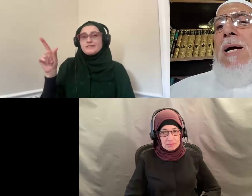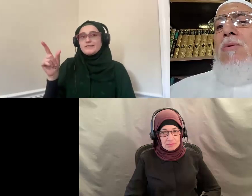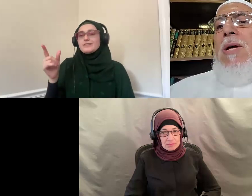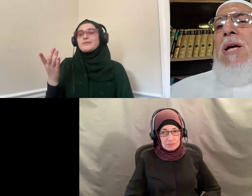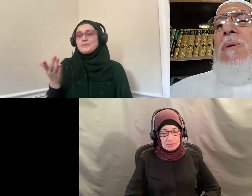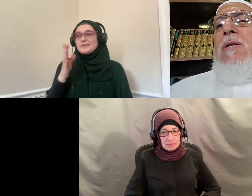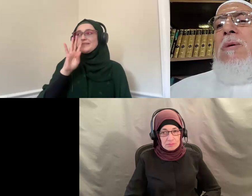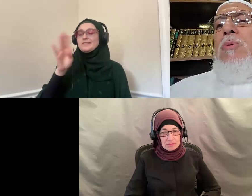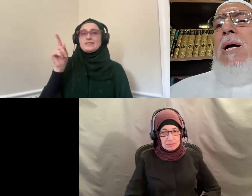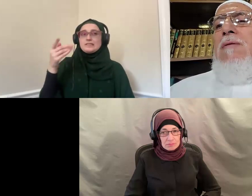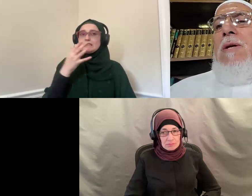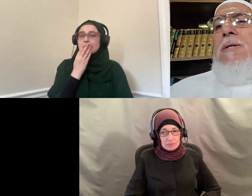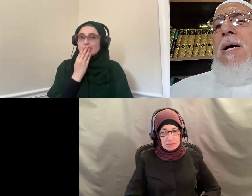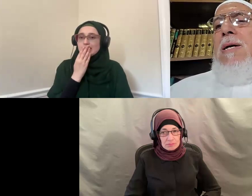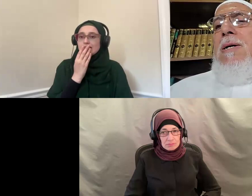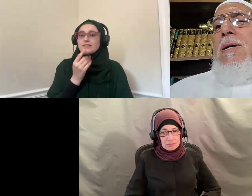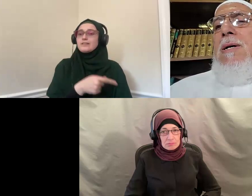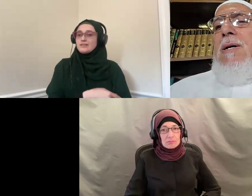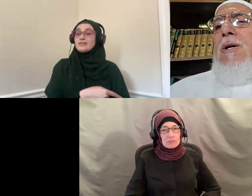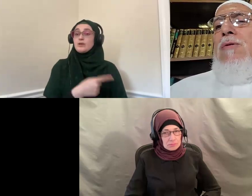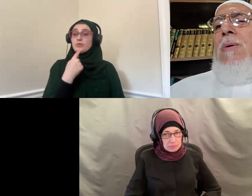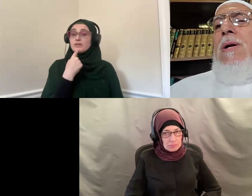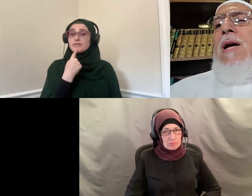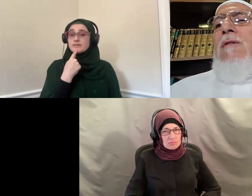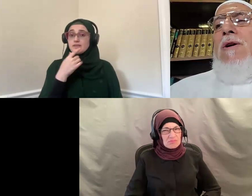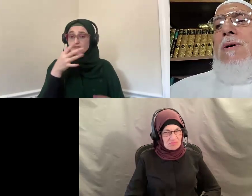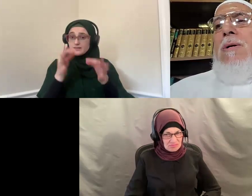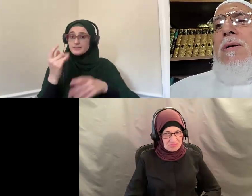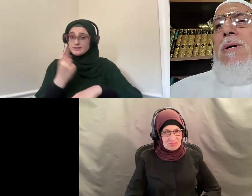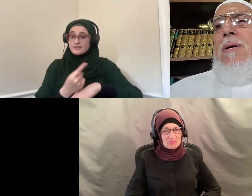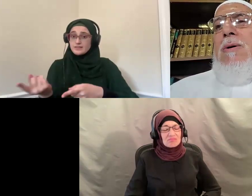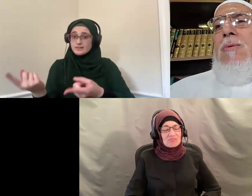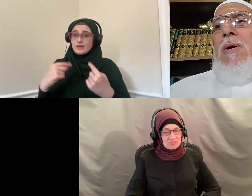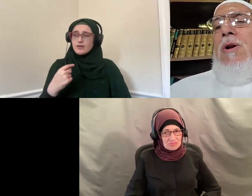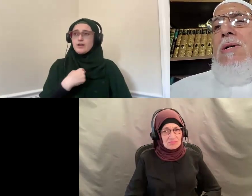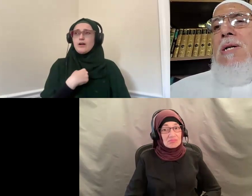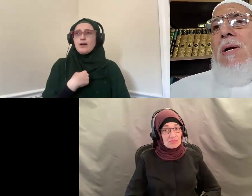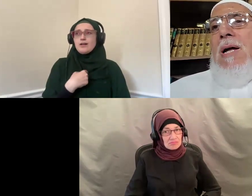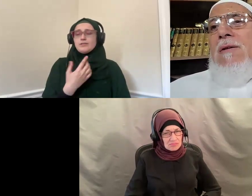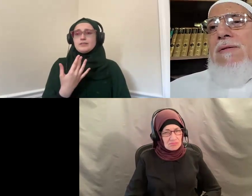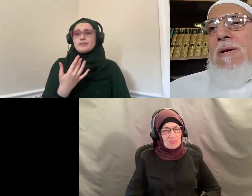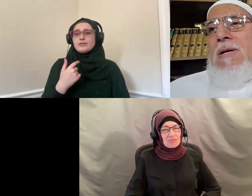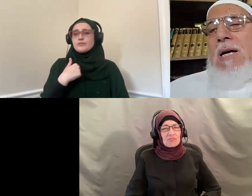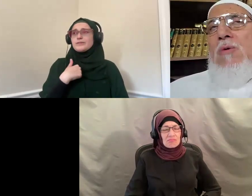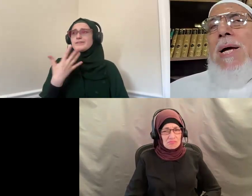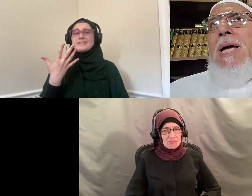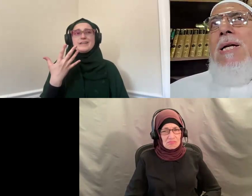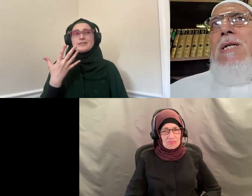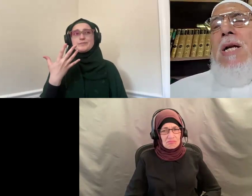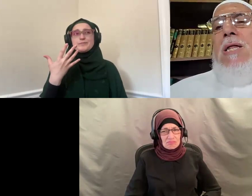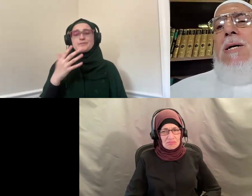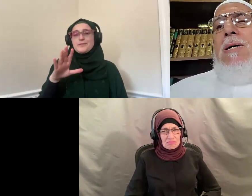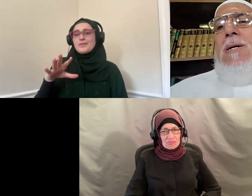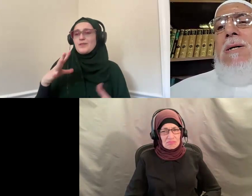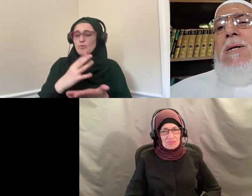In fact, we have been deprived, they say, of our livelihood. We lost our life and we